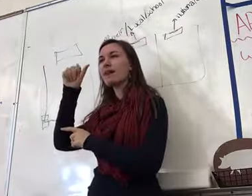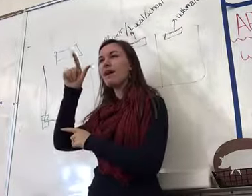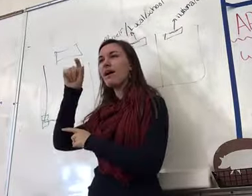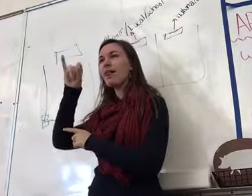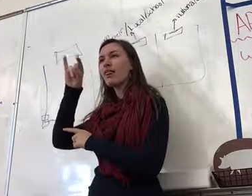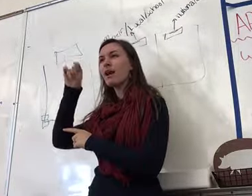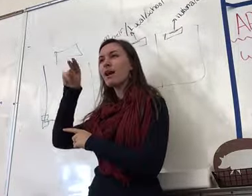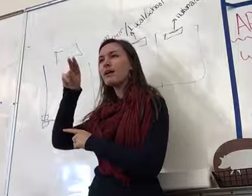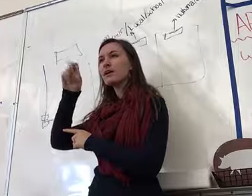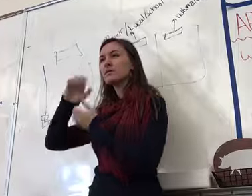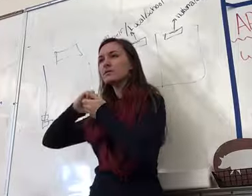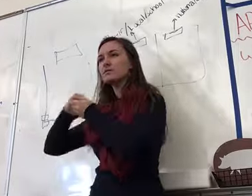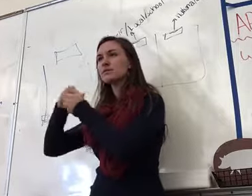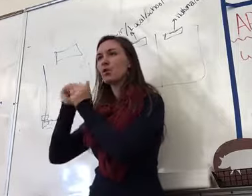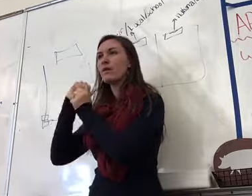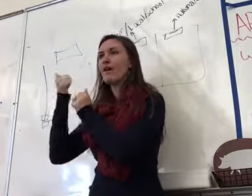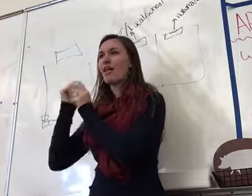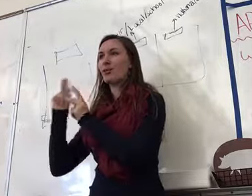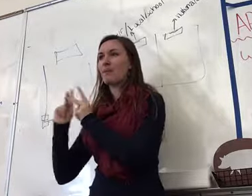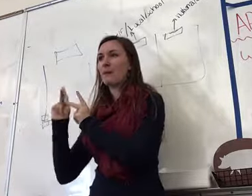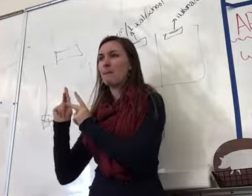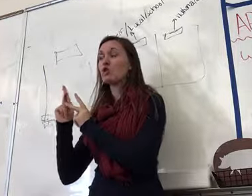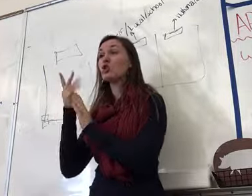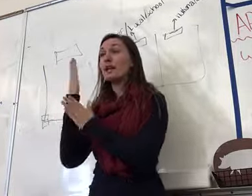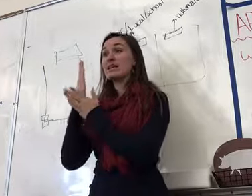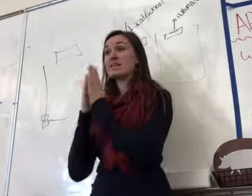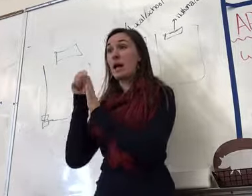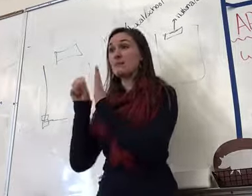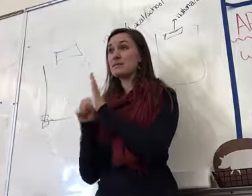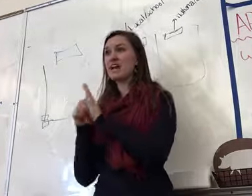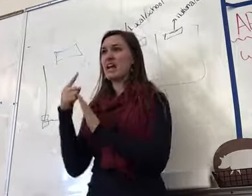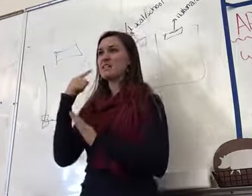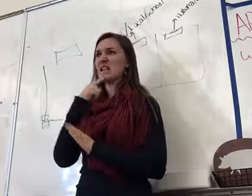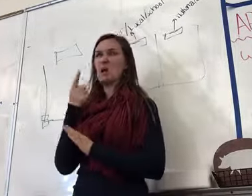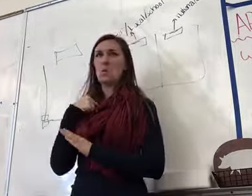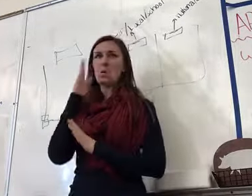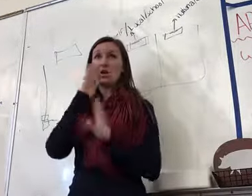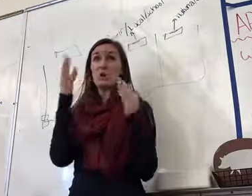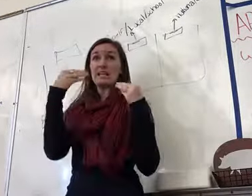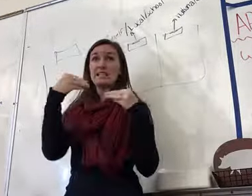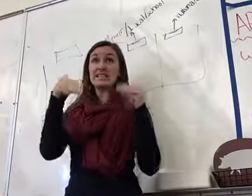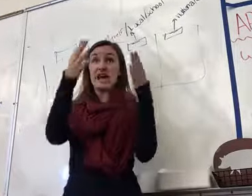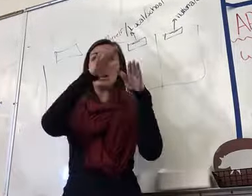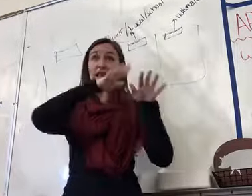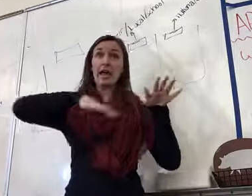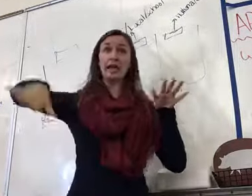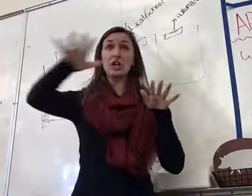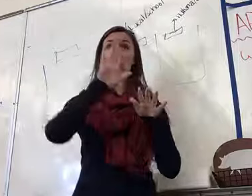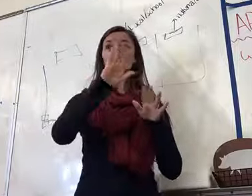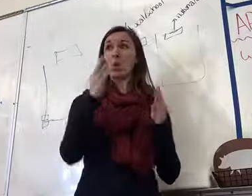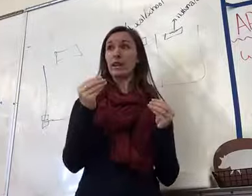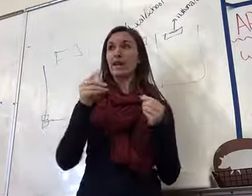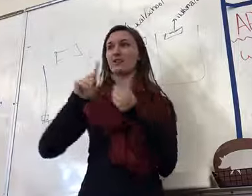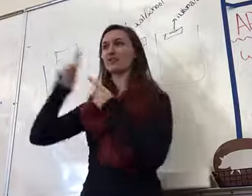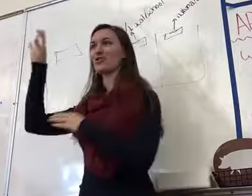there were some states that actually said they were going to sell the rest of the United States to France. There were some states that said, me